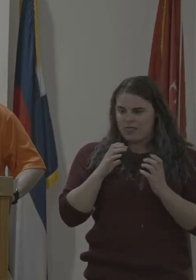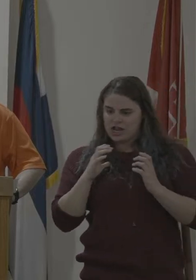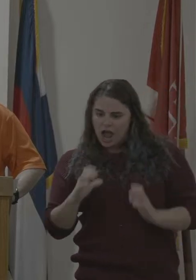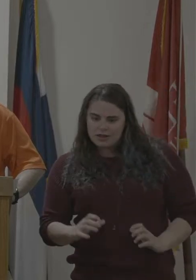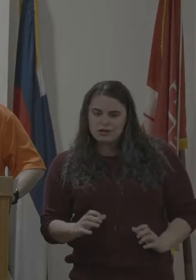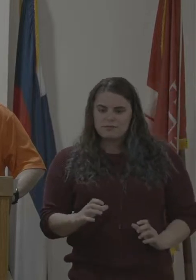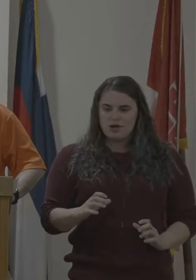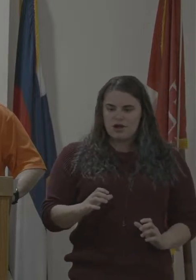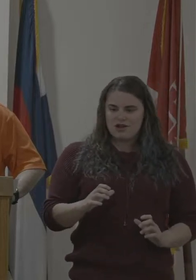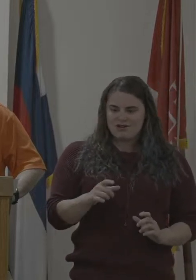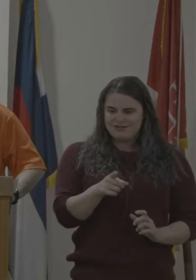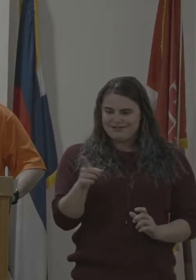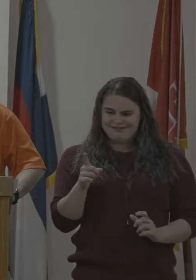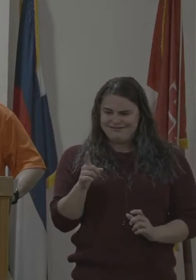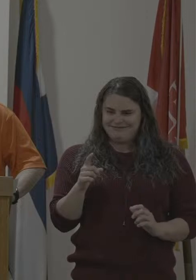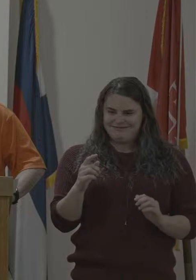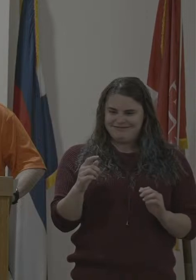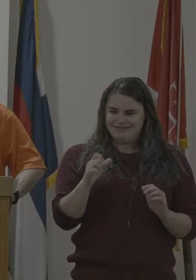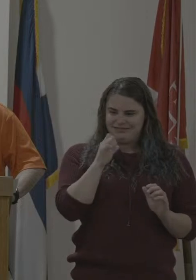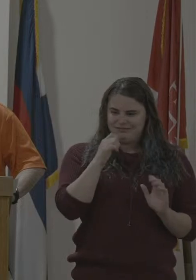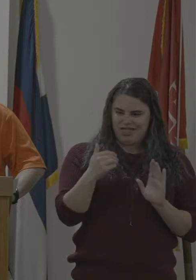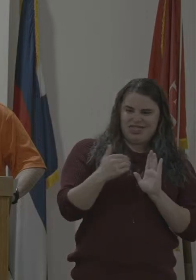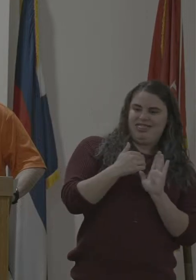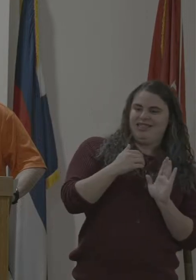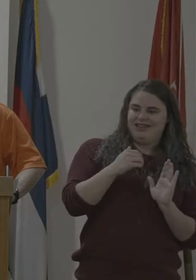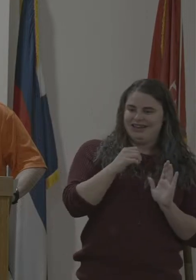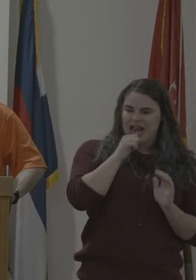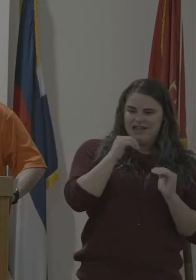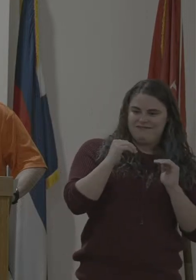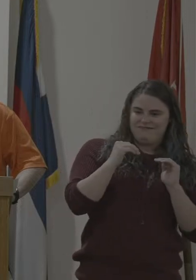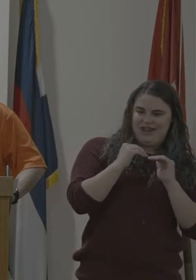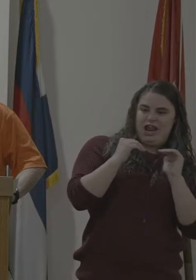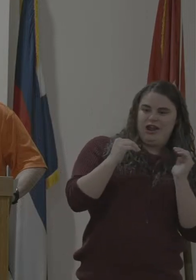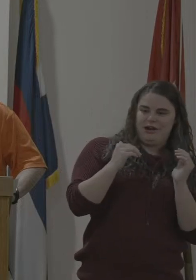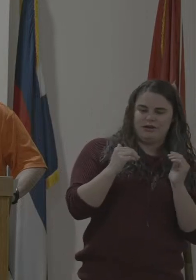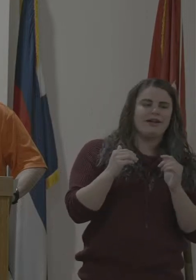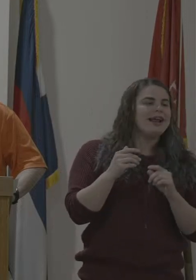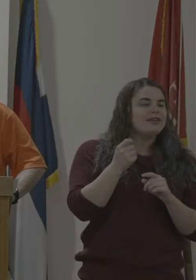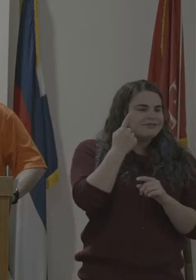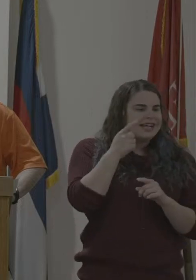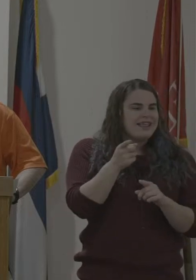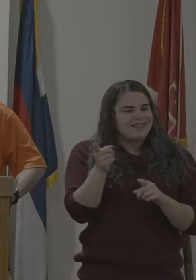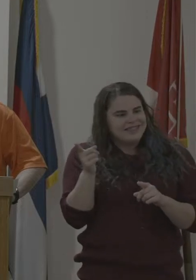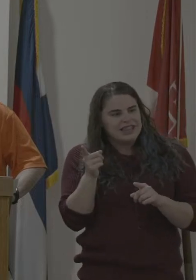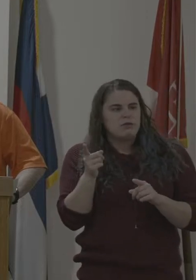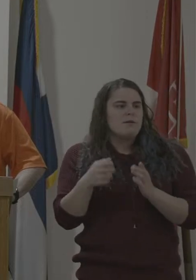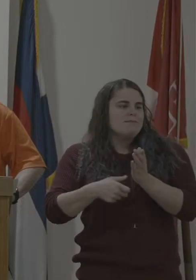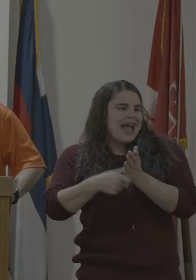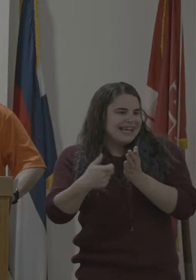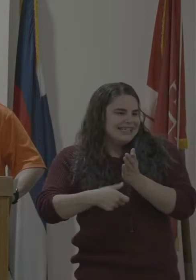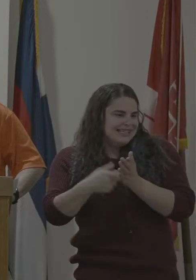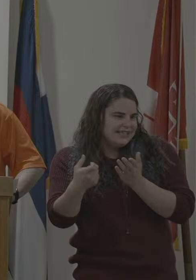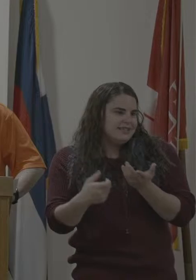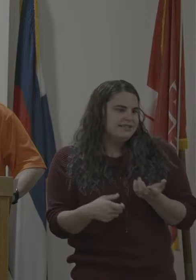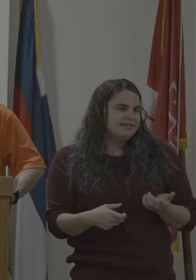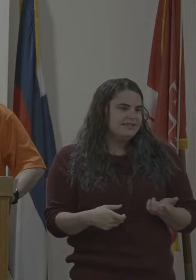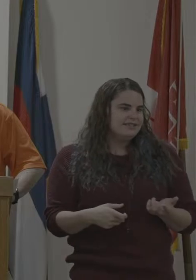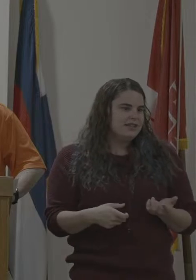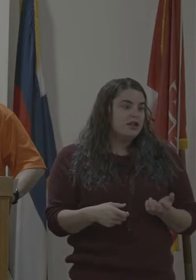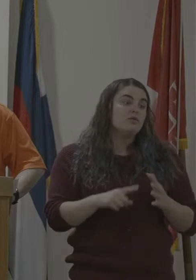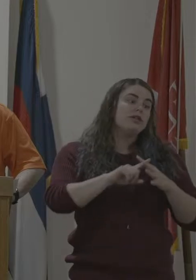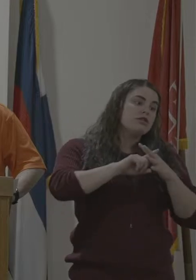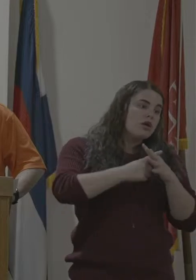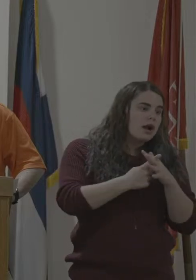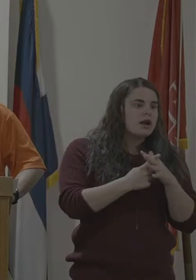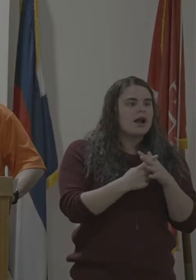their clients, which at that time were predominantly magazines. It started out as American Society